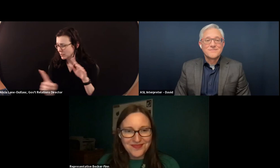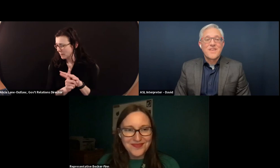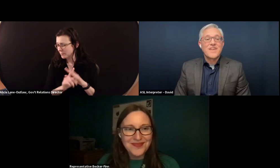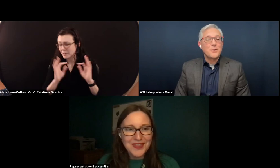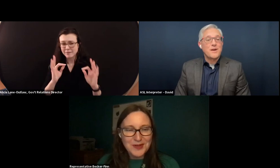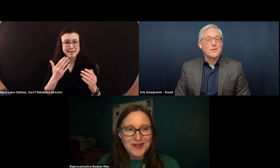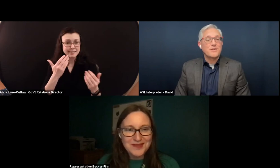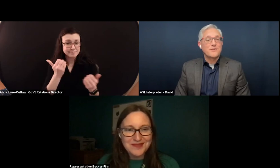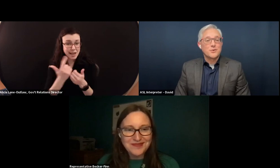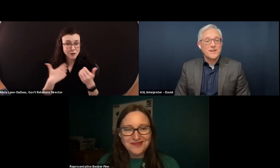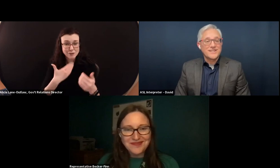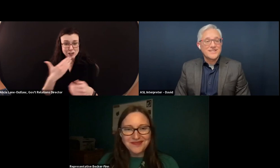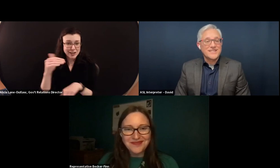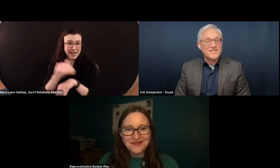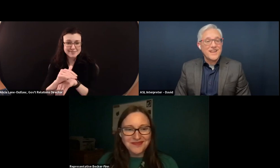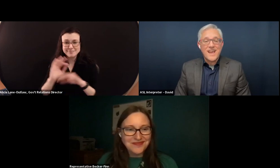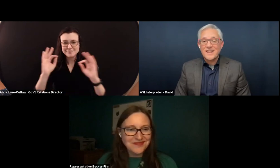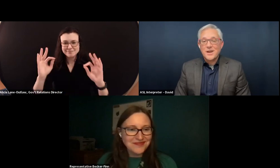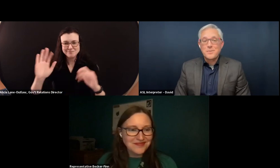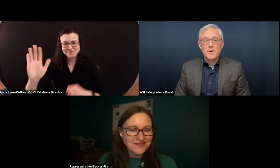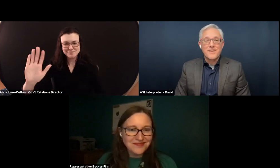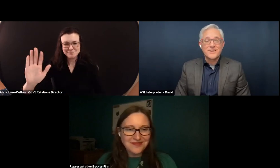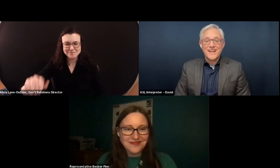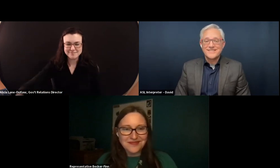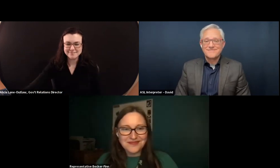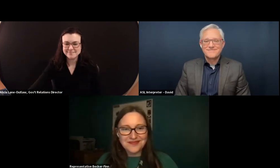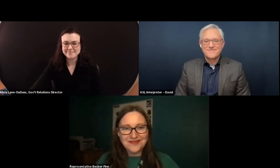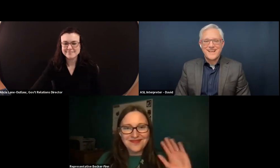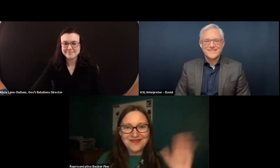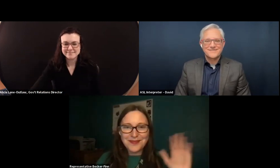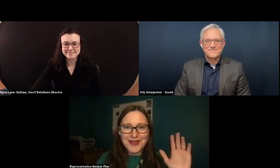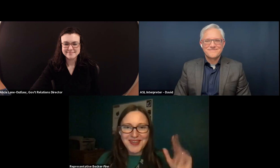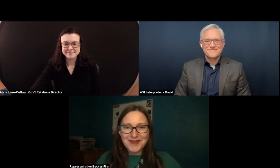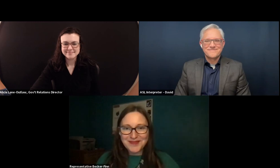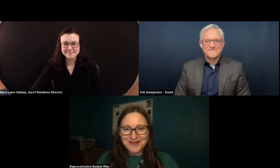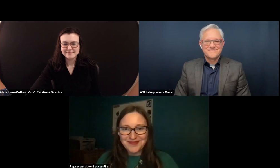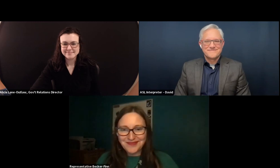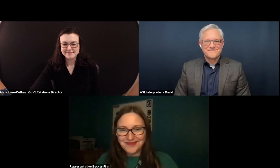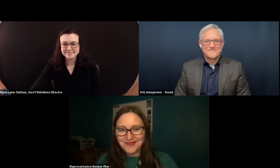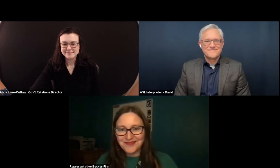Thank you, everyone, for joining us this evening, and I hope you all have a good night. Thanks.